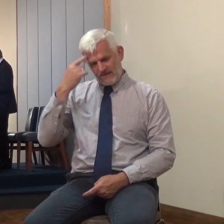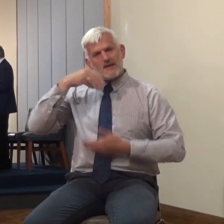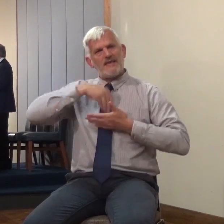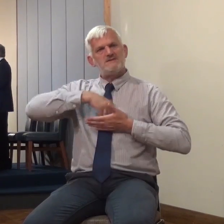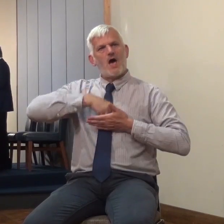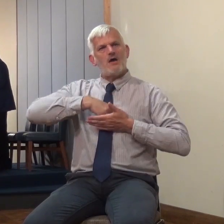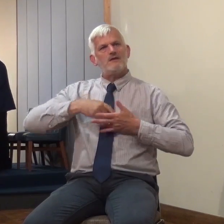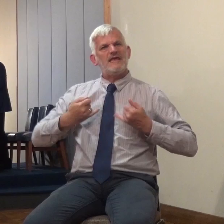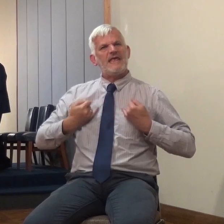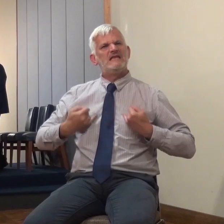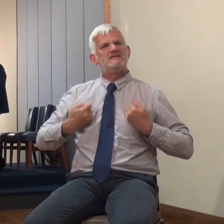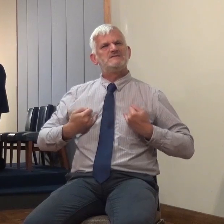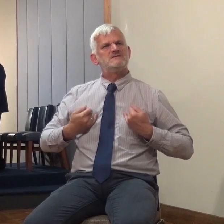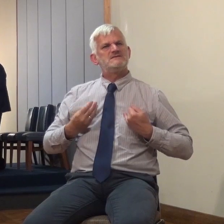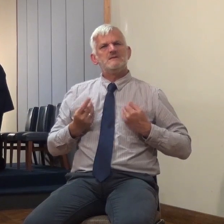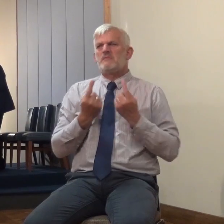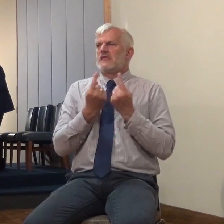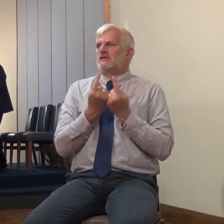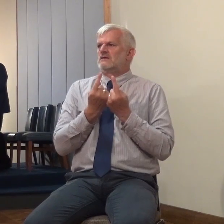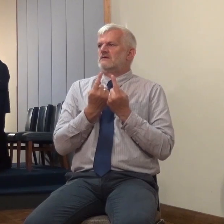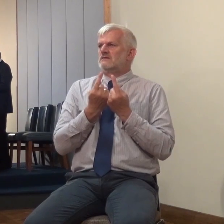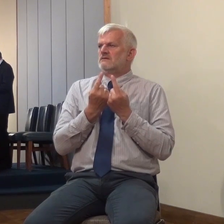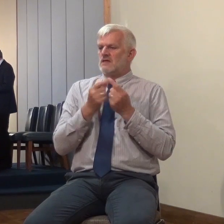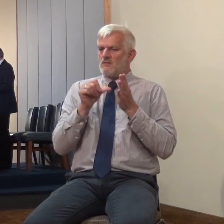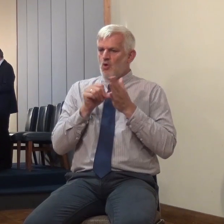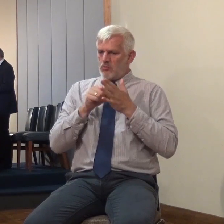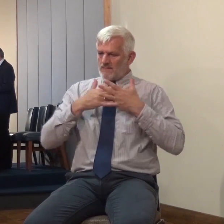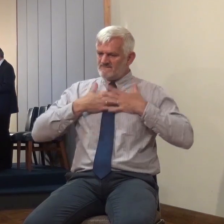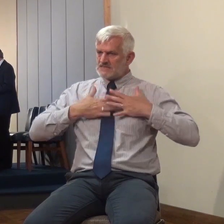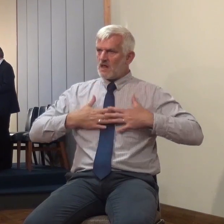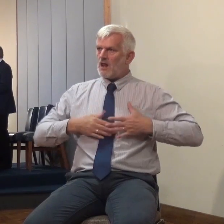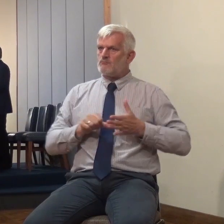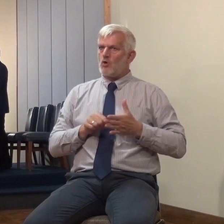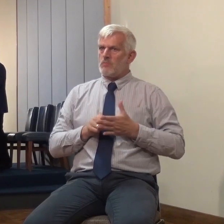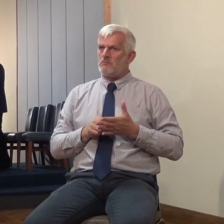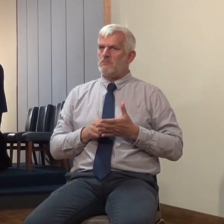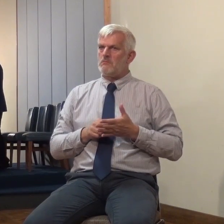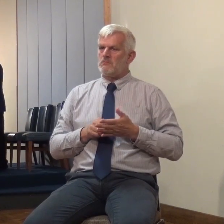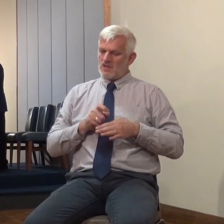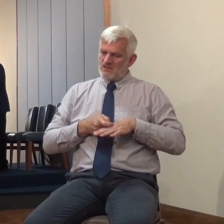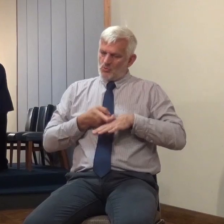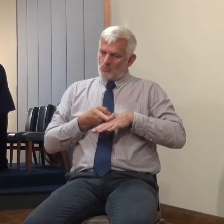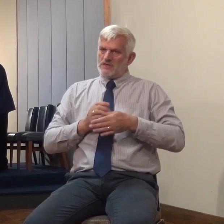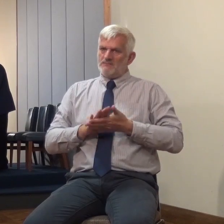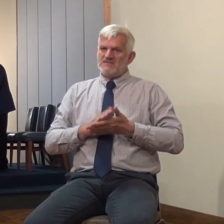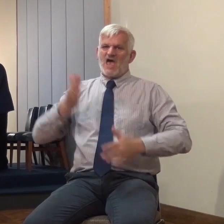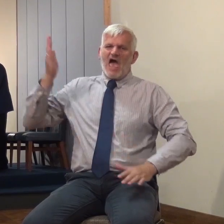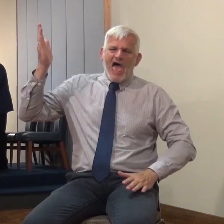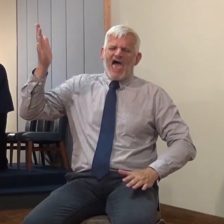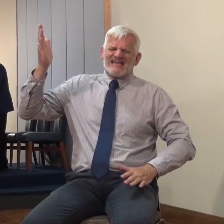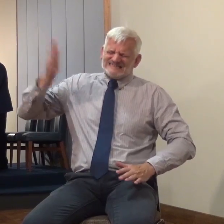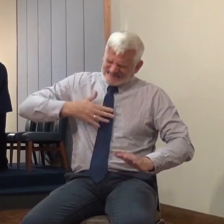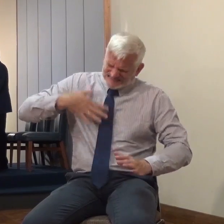is referring obliquely to a physical complaint or malady that was impairing his ability to do the